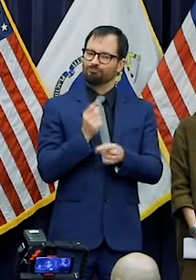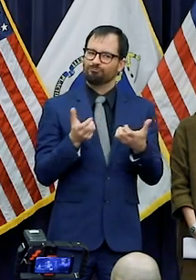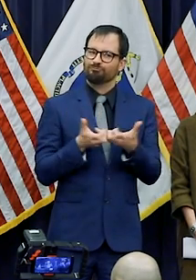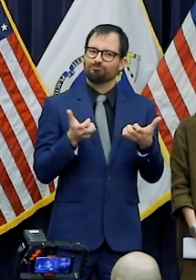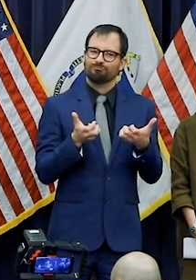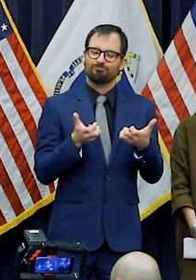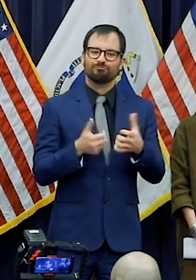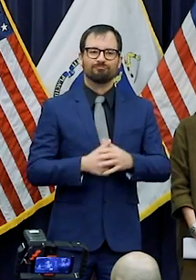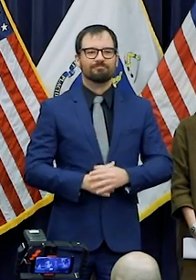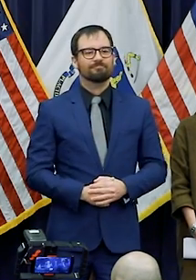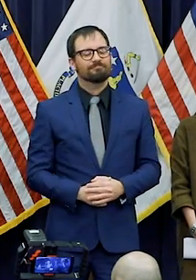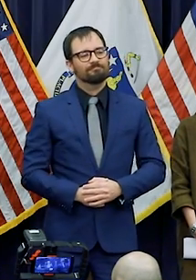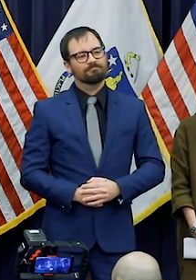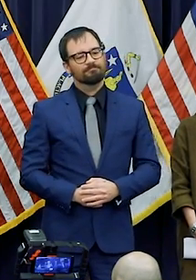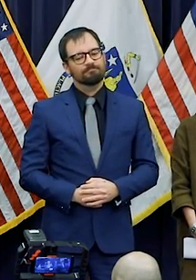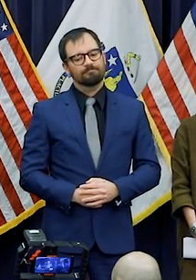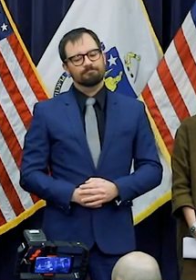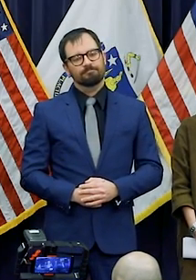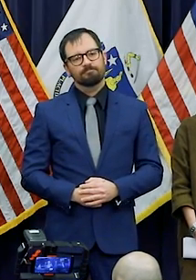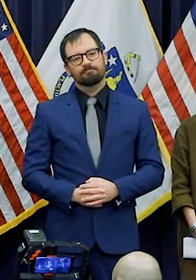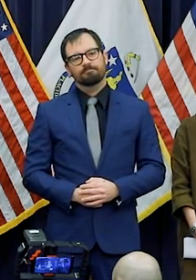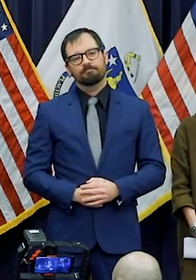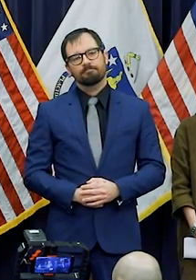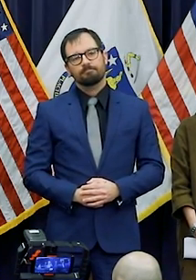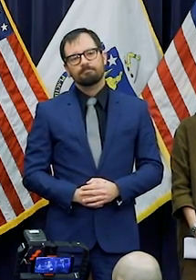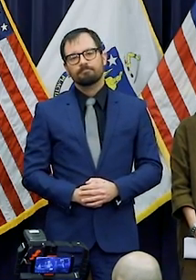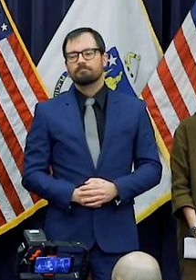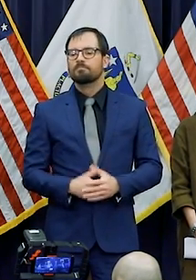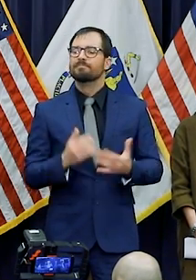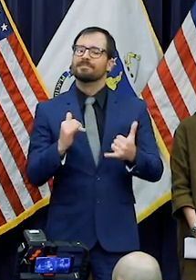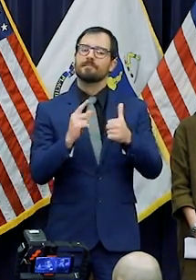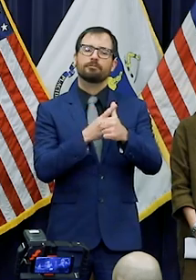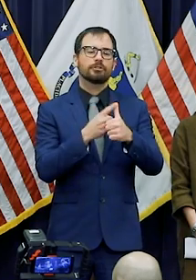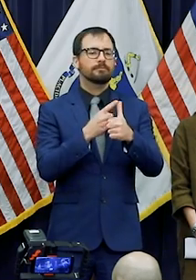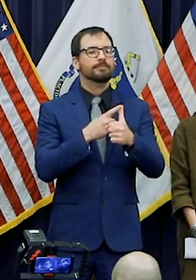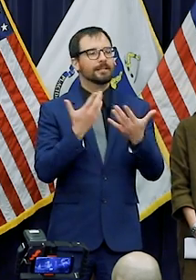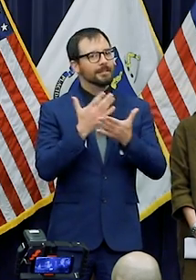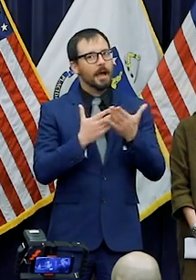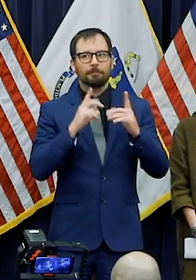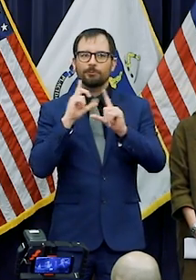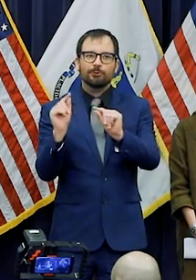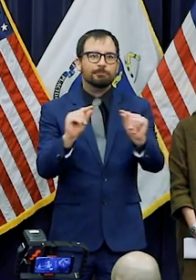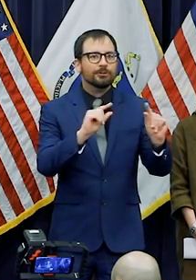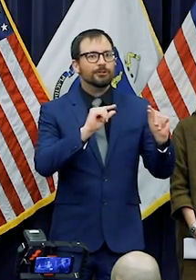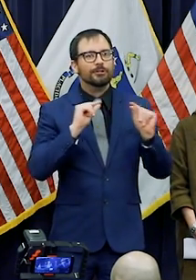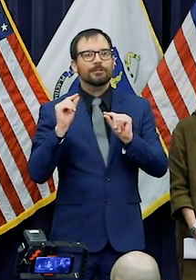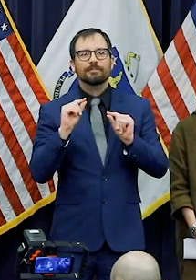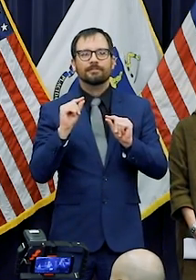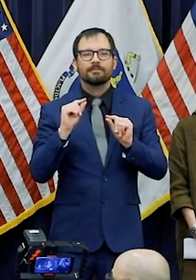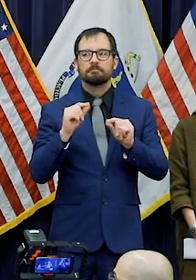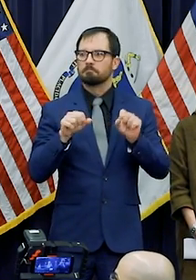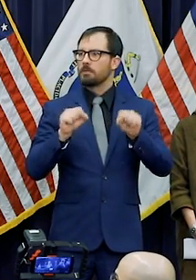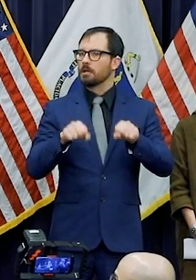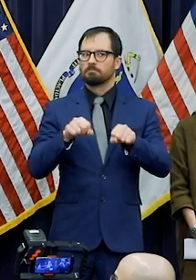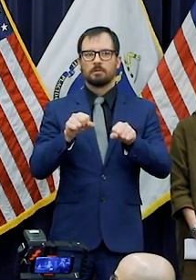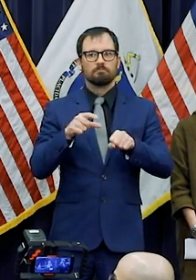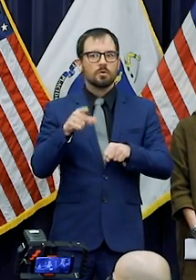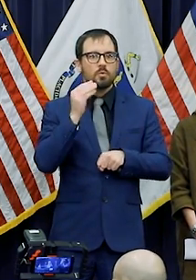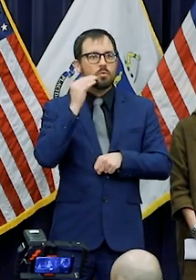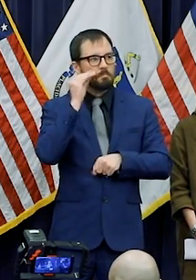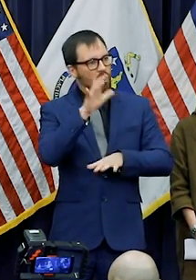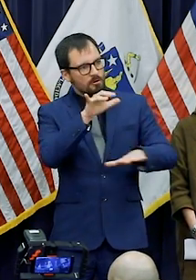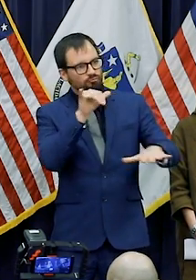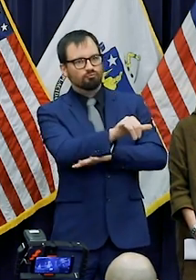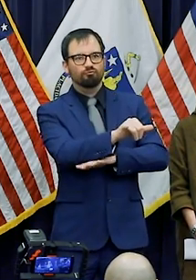want to address the ongoing rumors about a possible order to shelter in place. I've spoken about this